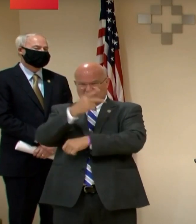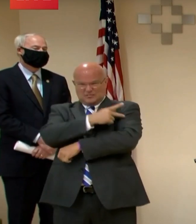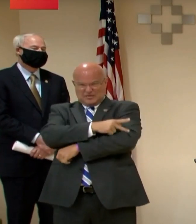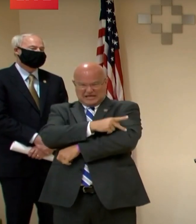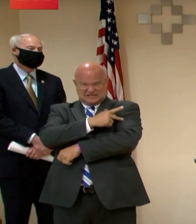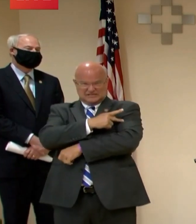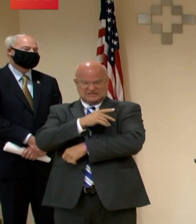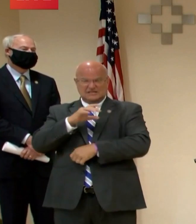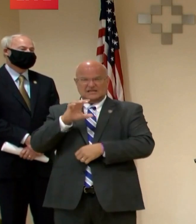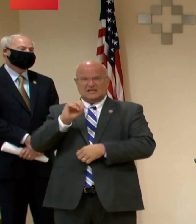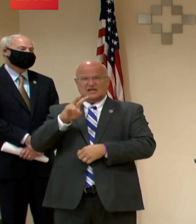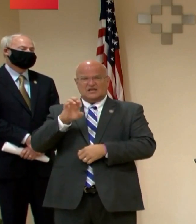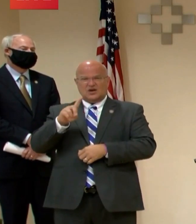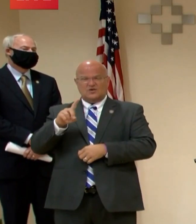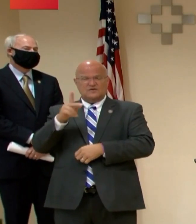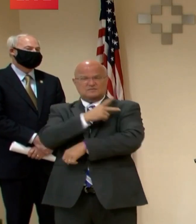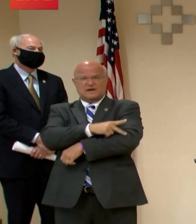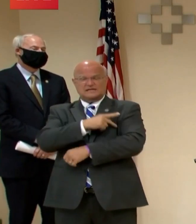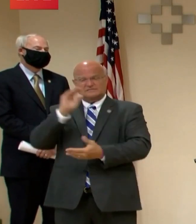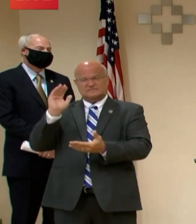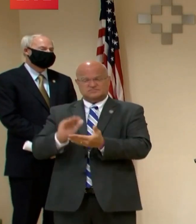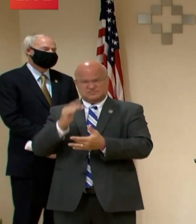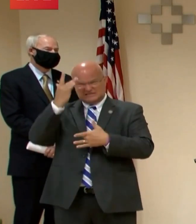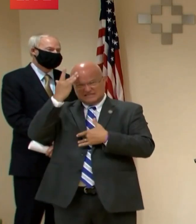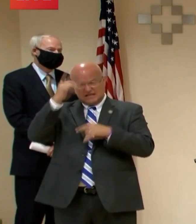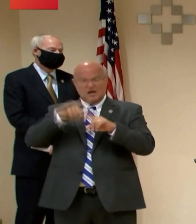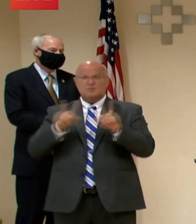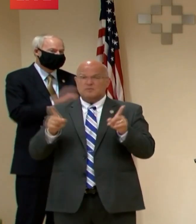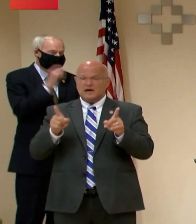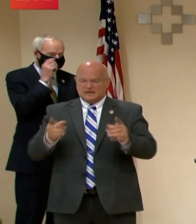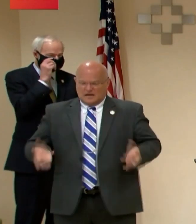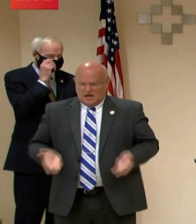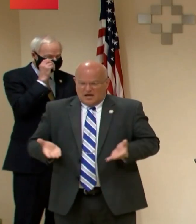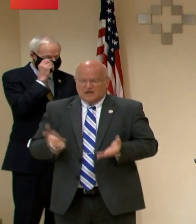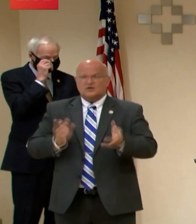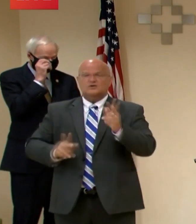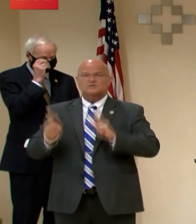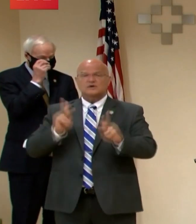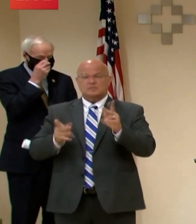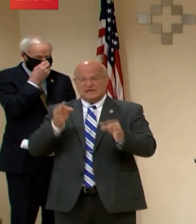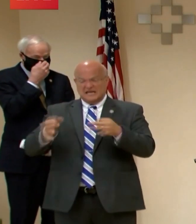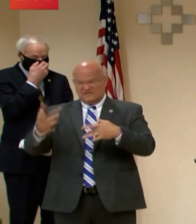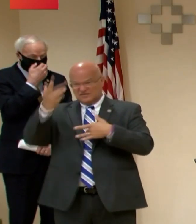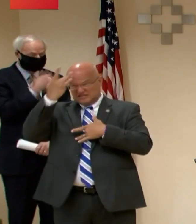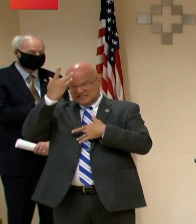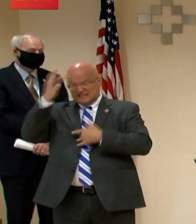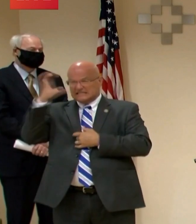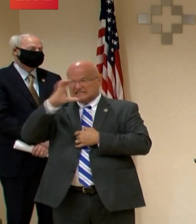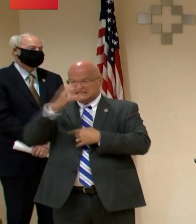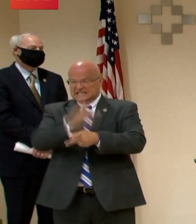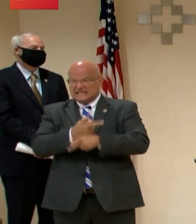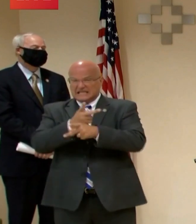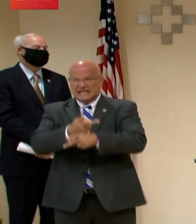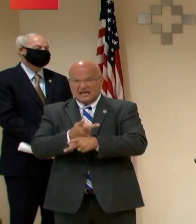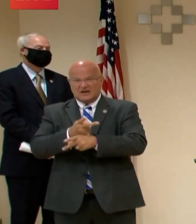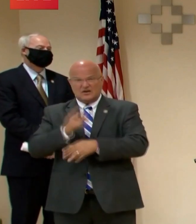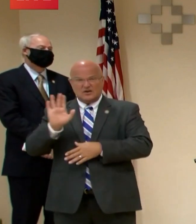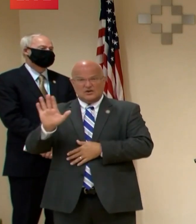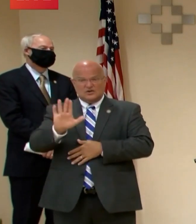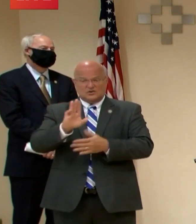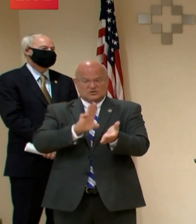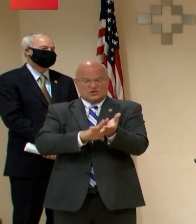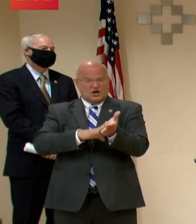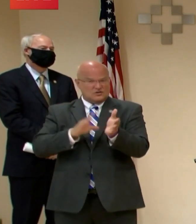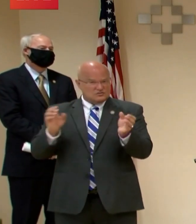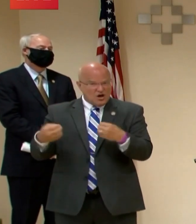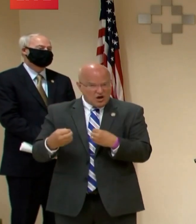care. So my first priority might be to continue to encourage people, if you're sick, seek care. Seek care at your